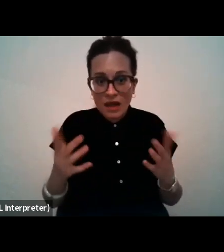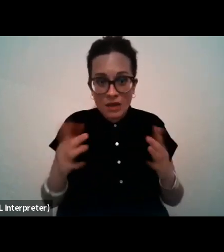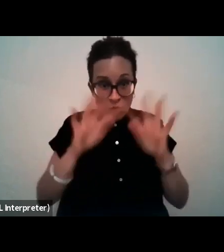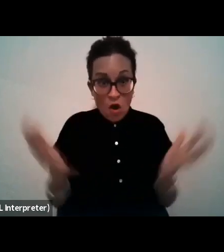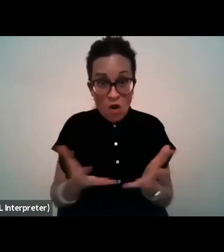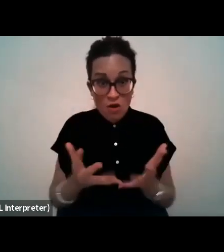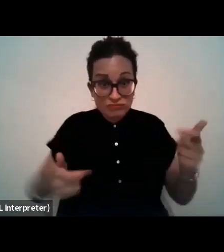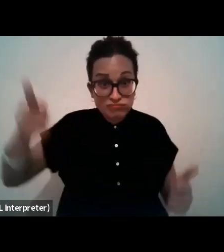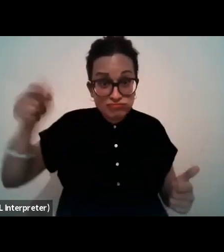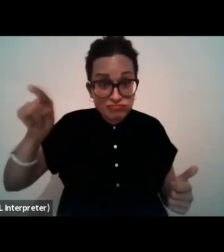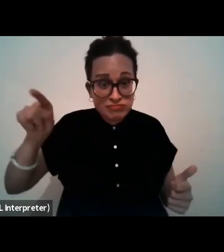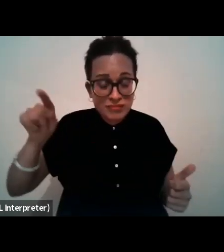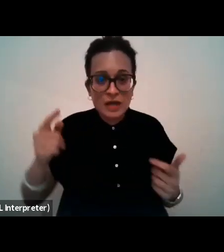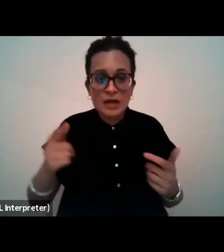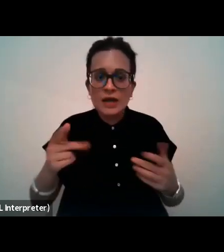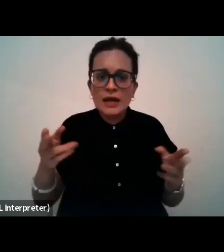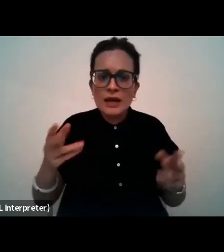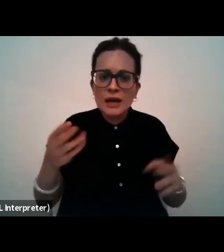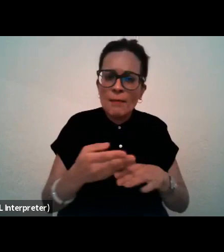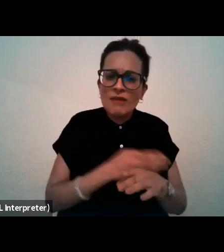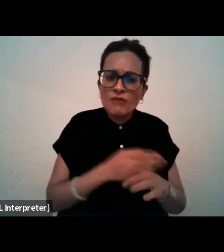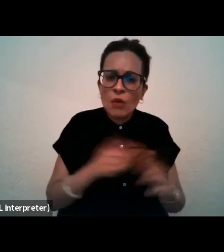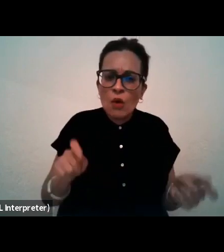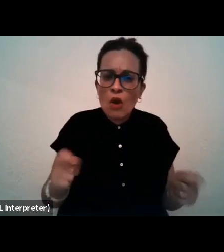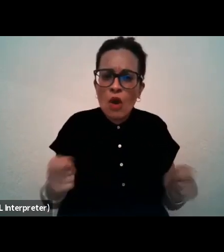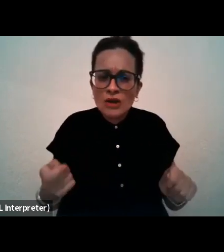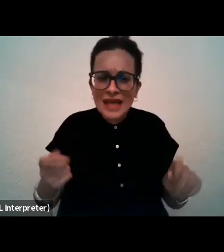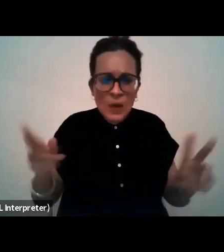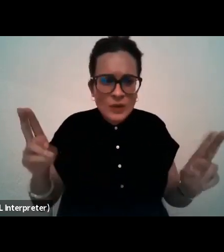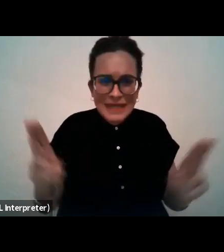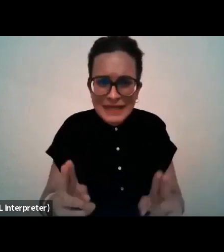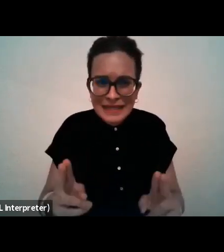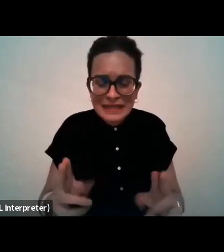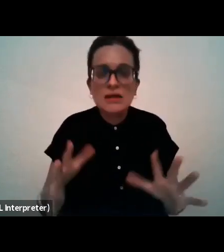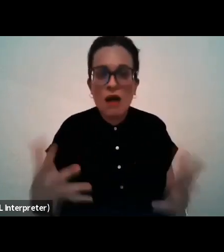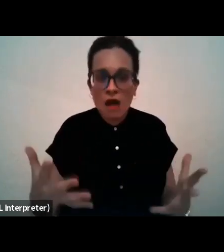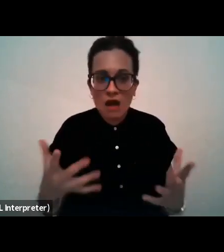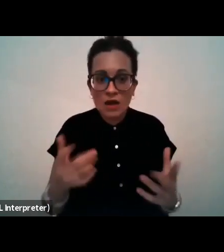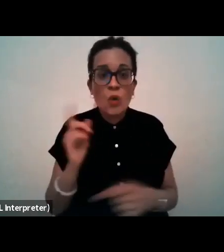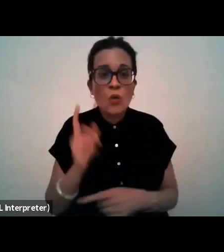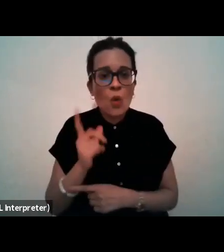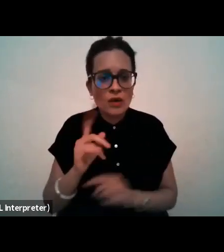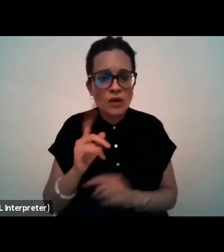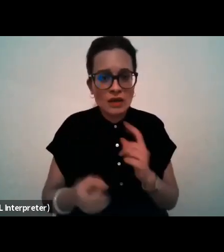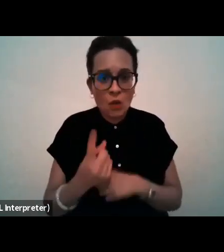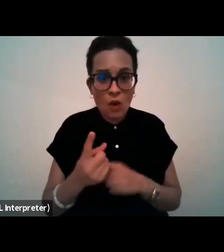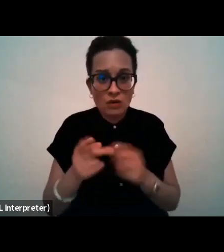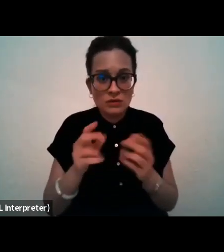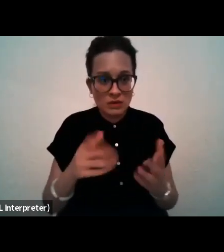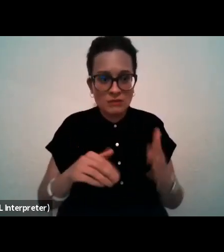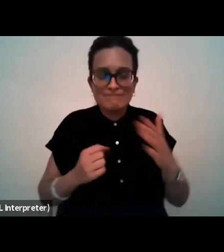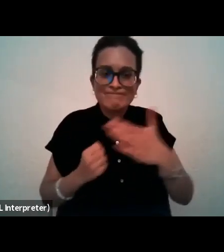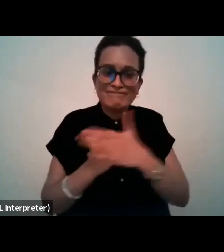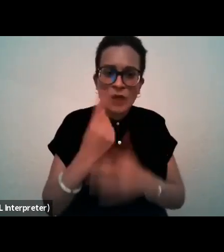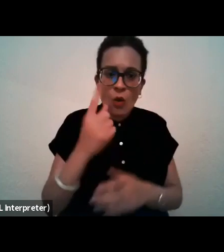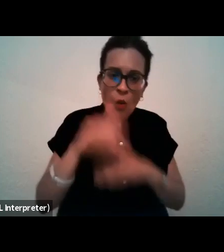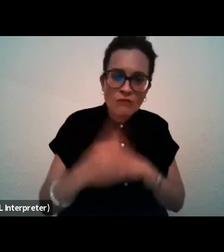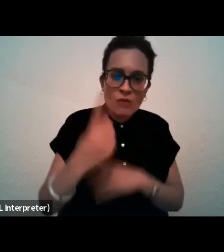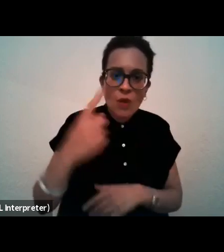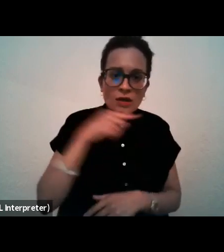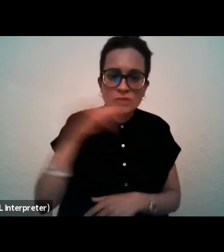easing of the lockdown, scientists were already warning of a second wave and the death rate potentially soaring to 100,000 with any easing